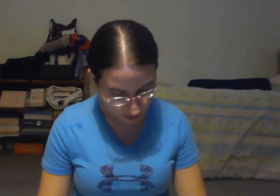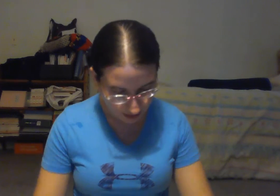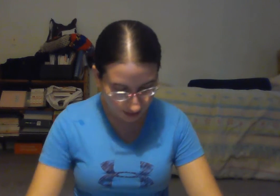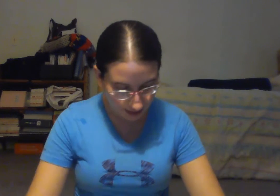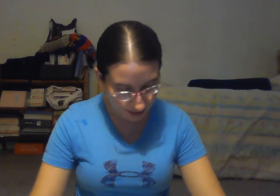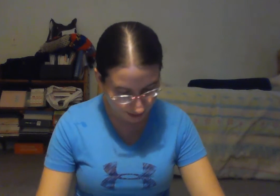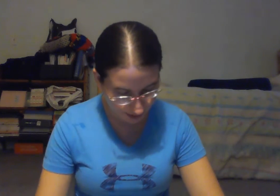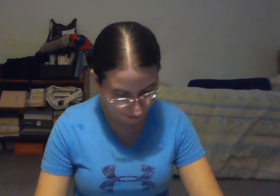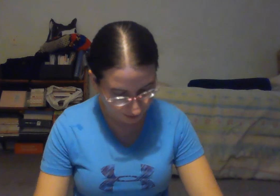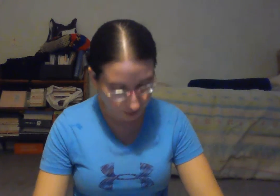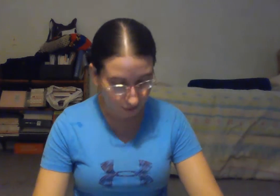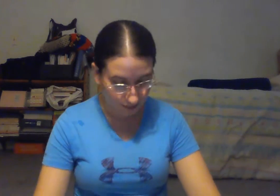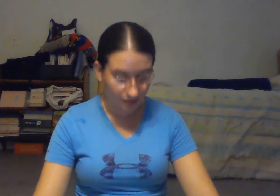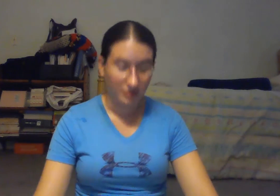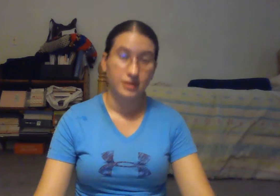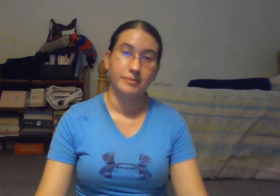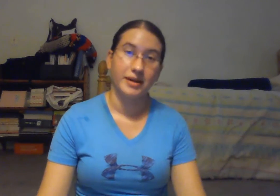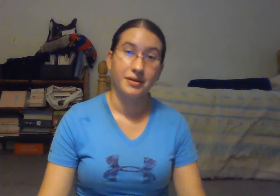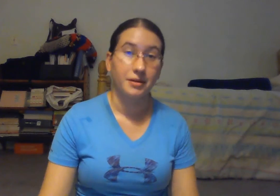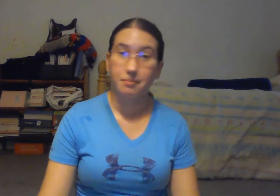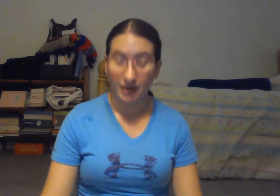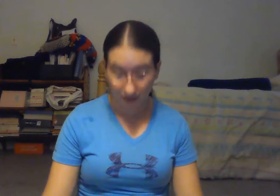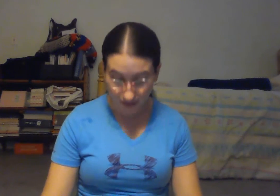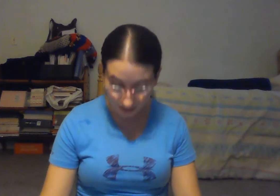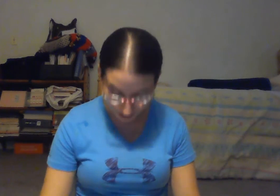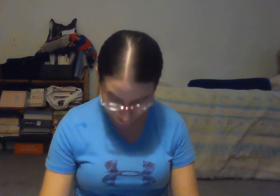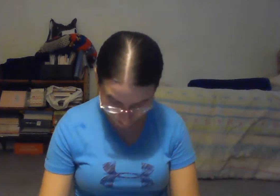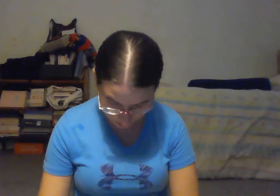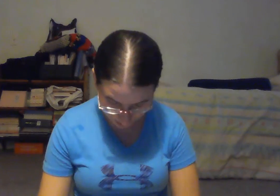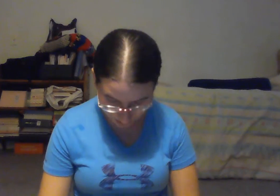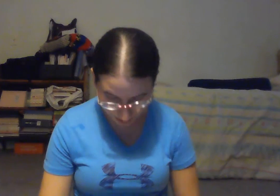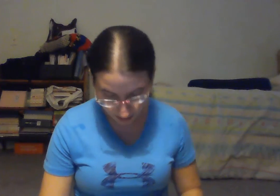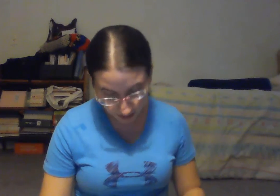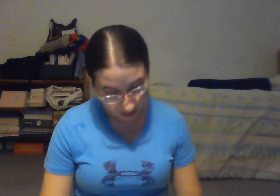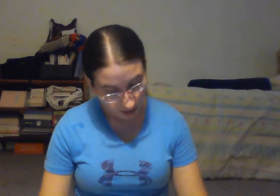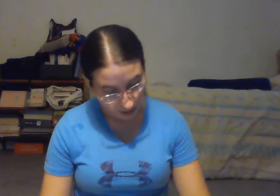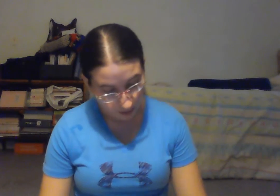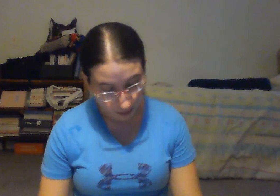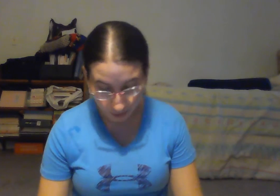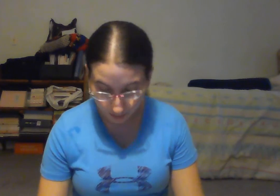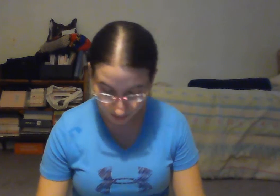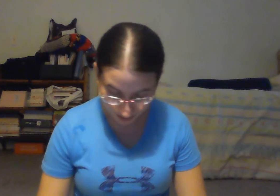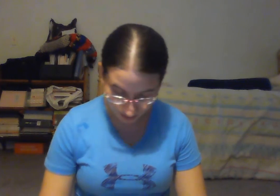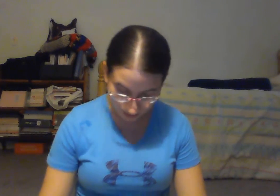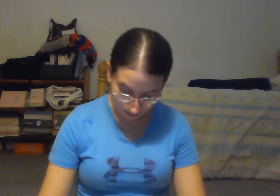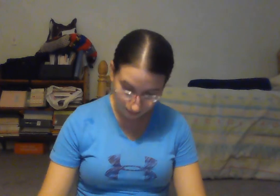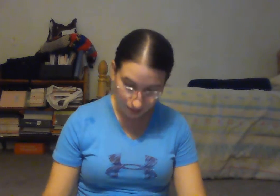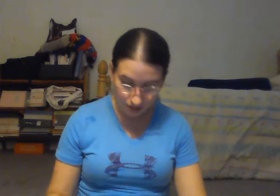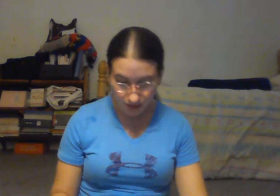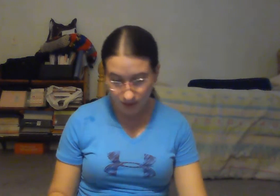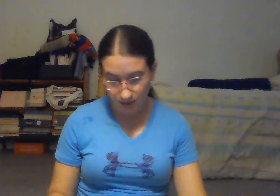In lesson 7, we will be learning about imperatives, using